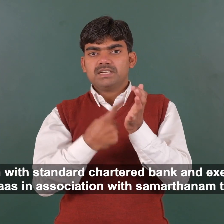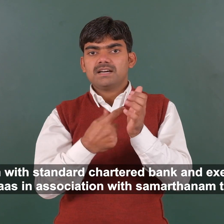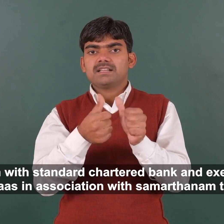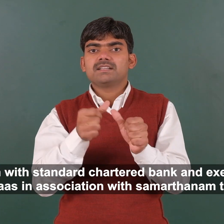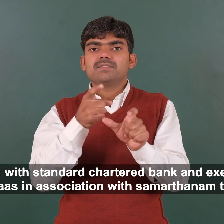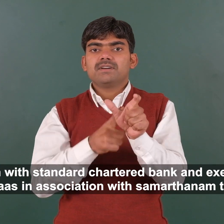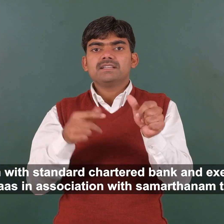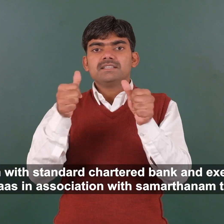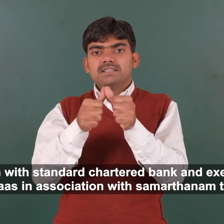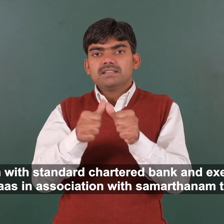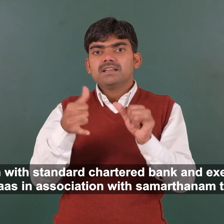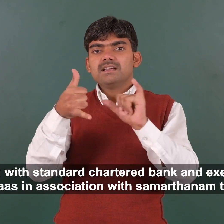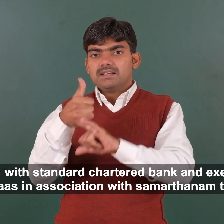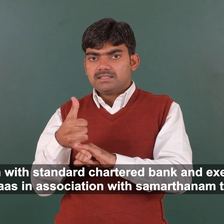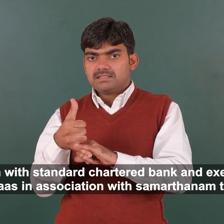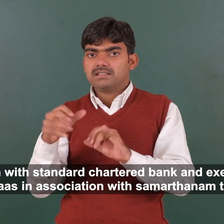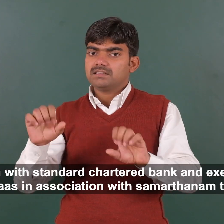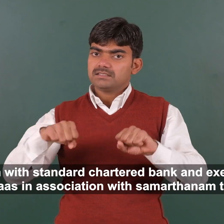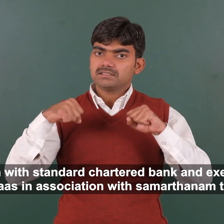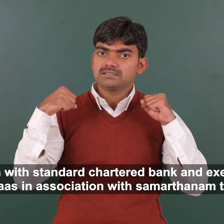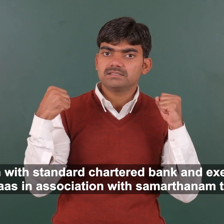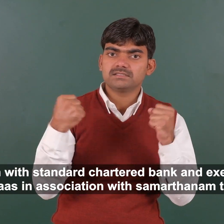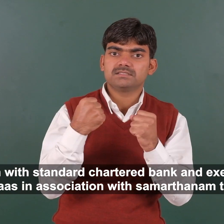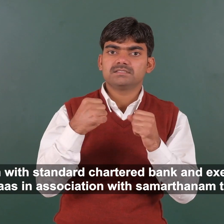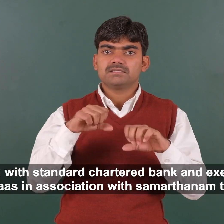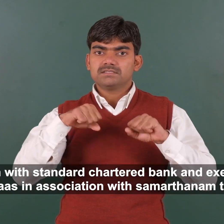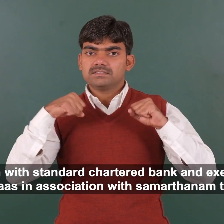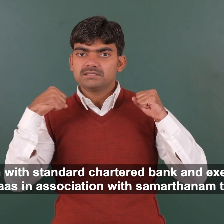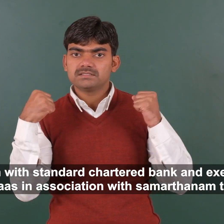and executed by Anuprayaas in association